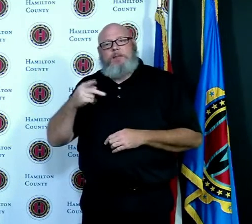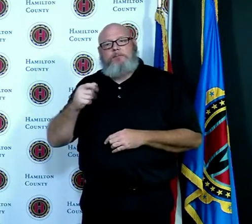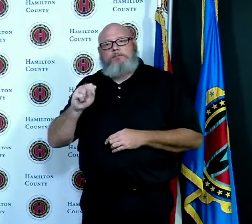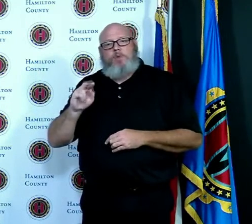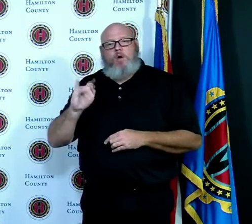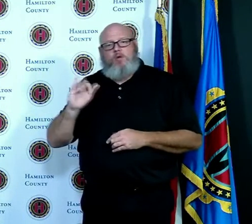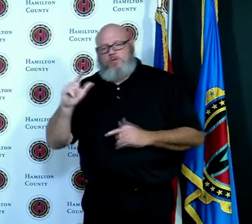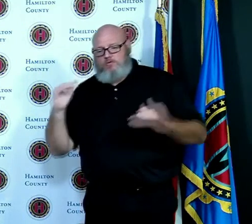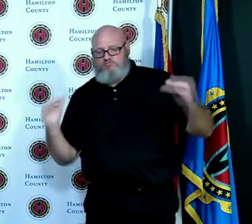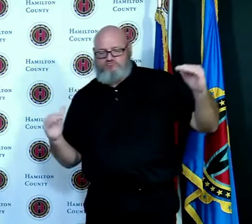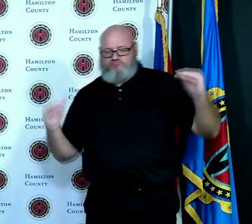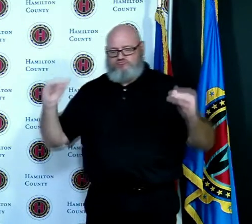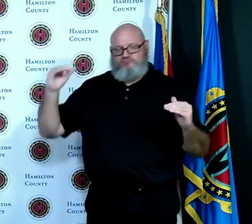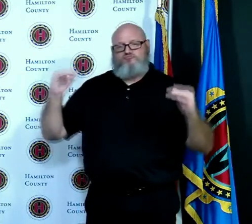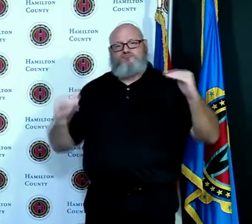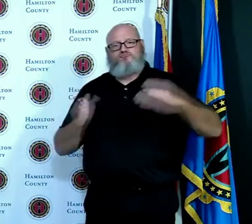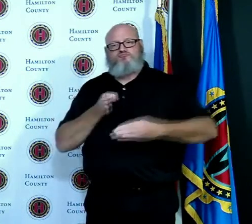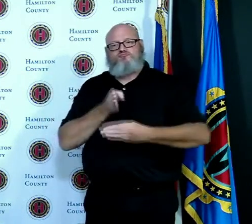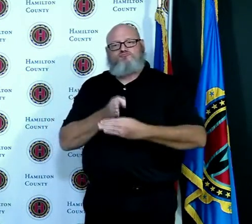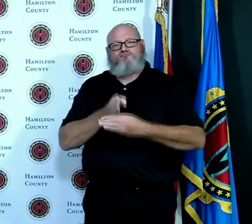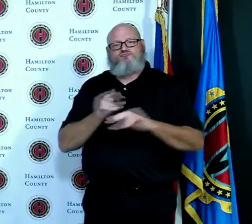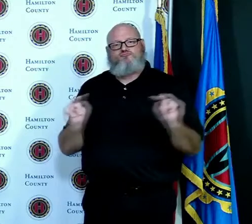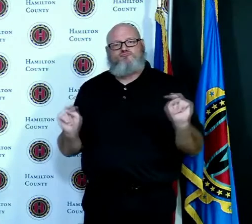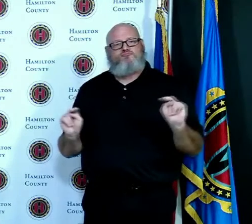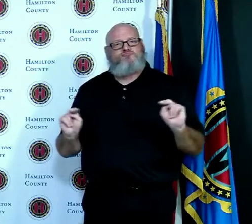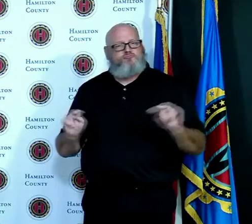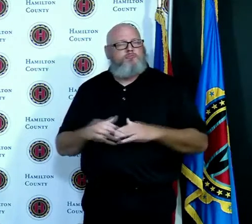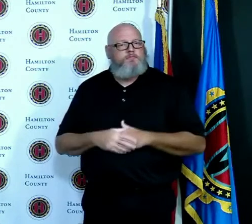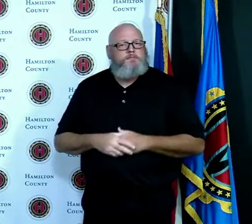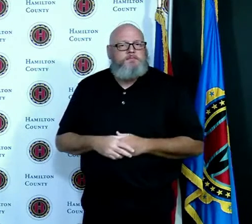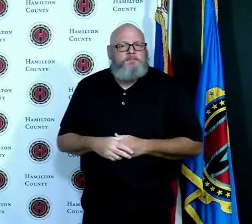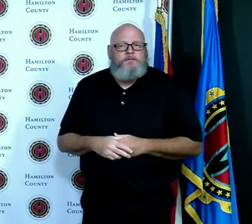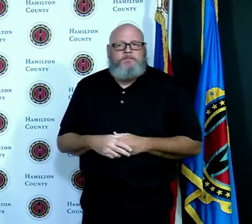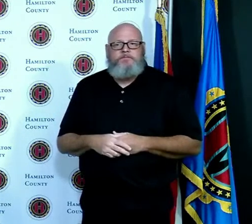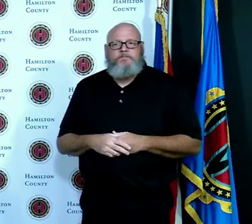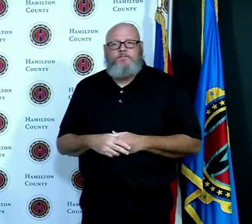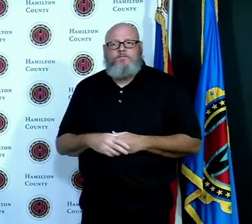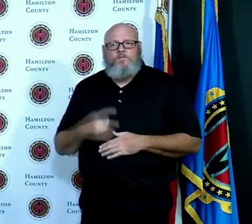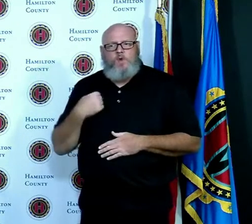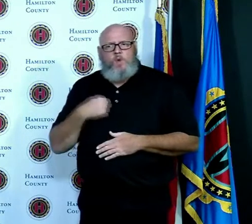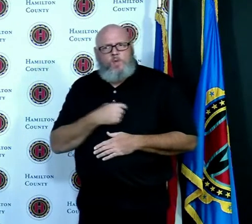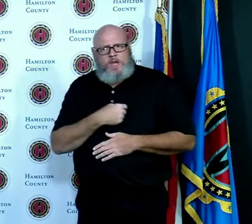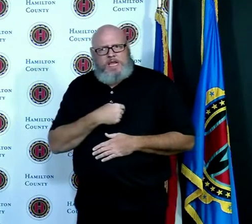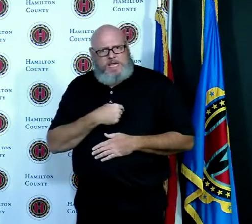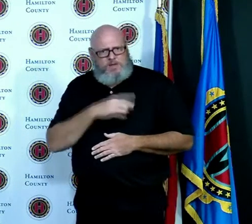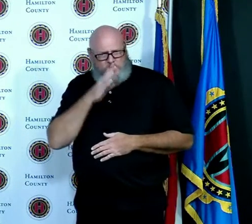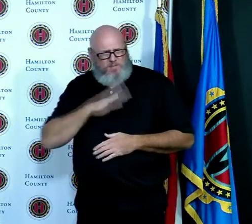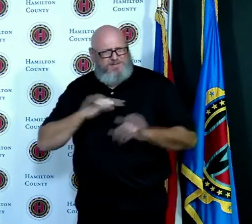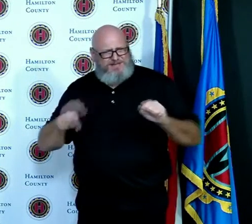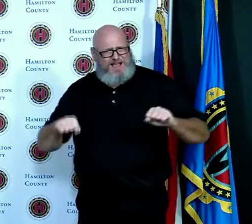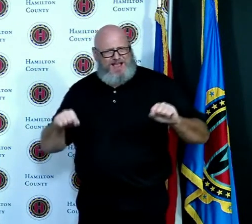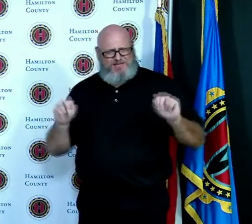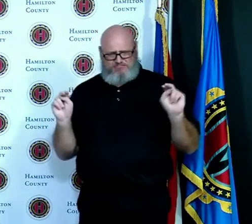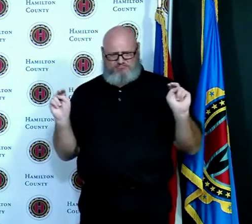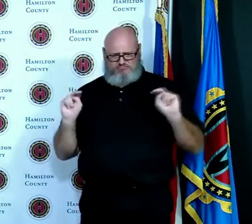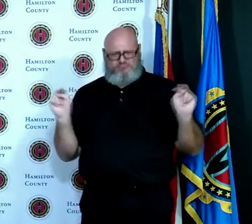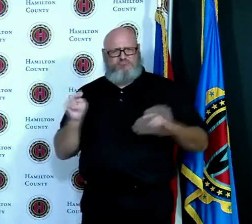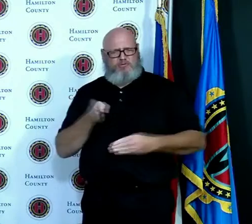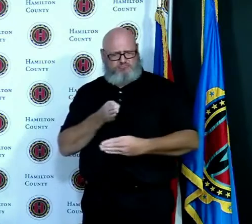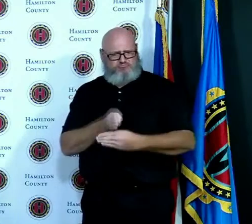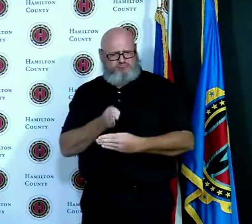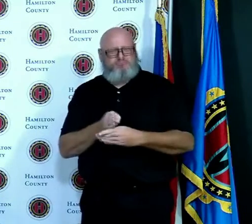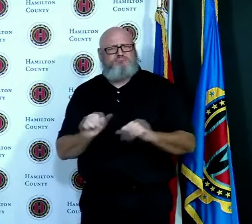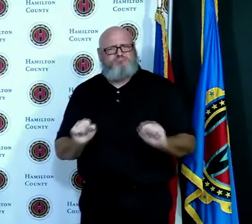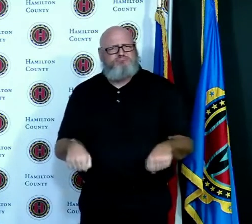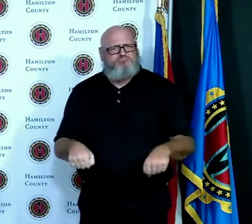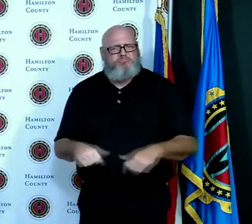had a lot of elected officials in Hamilton County, not so much since I've been elected, honestly, in 16, but prior to